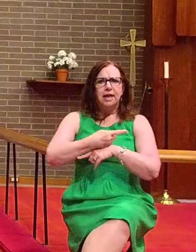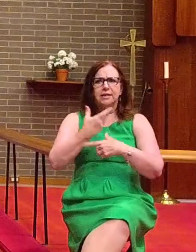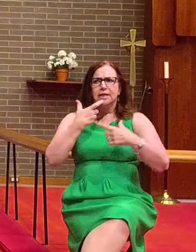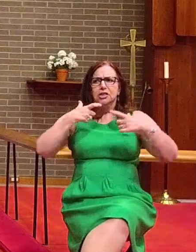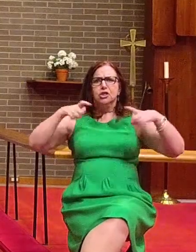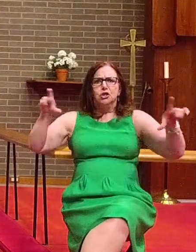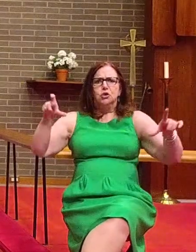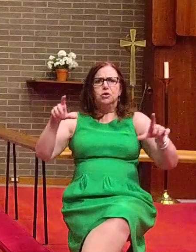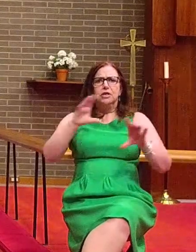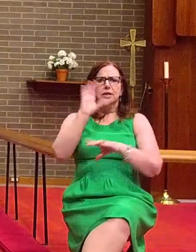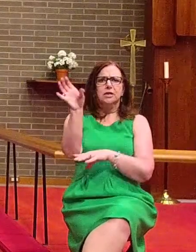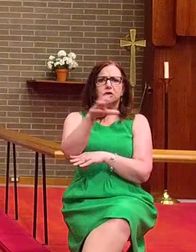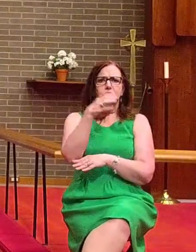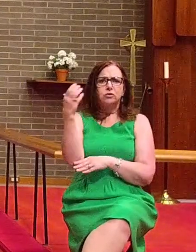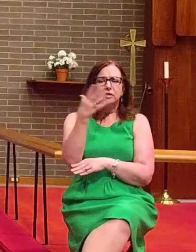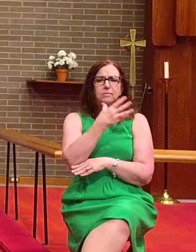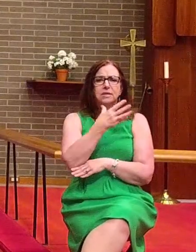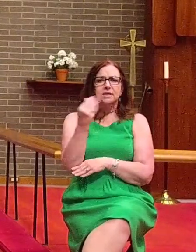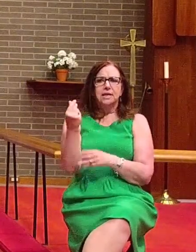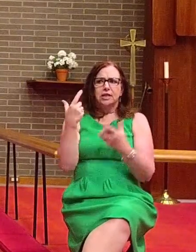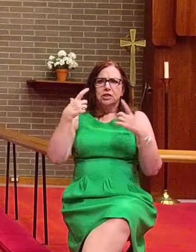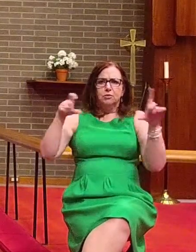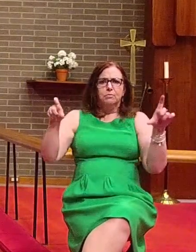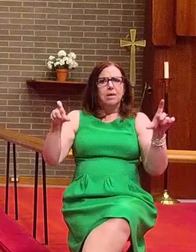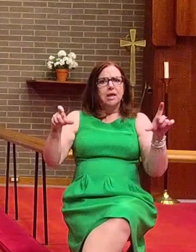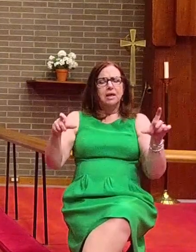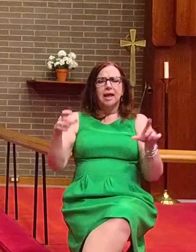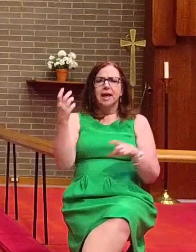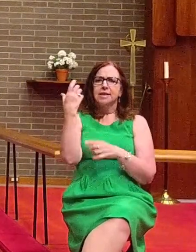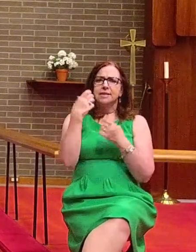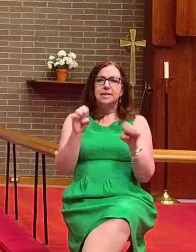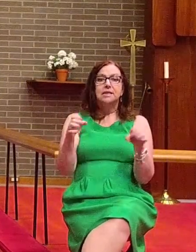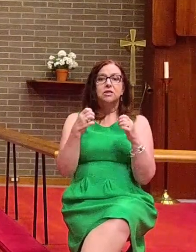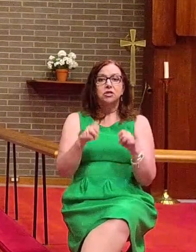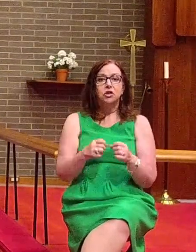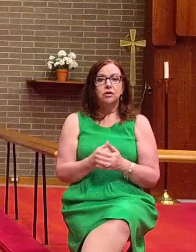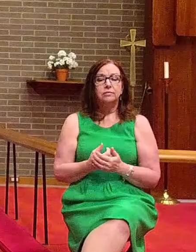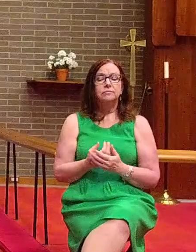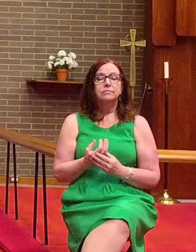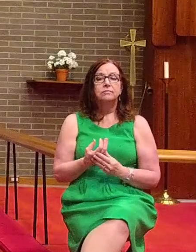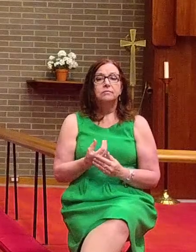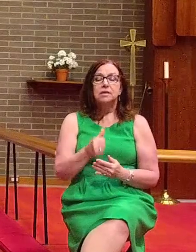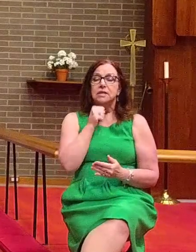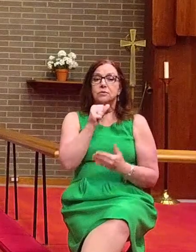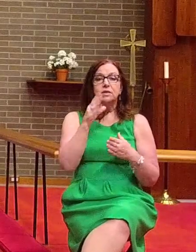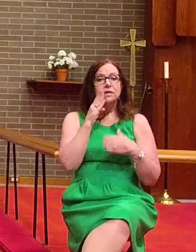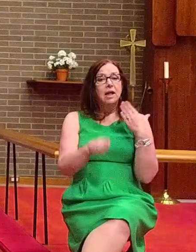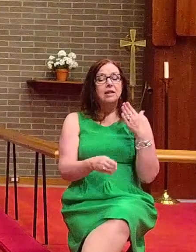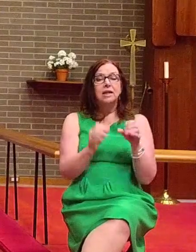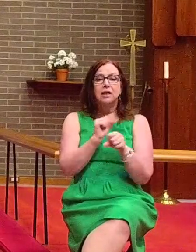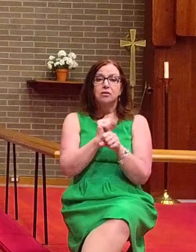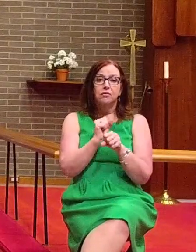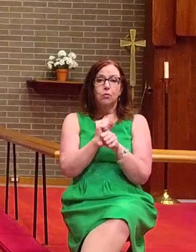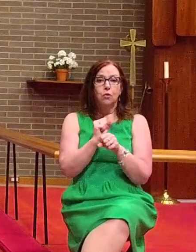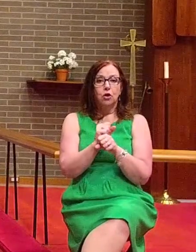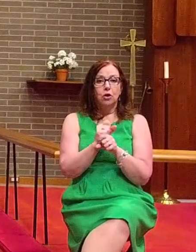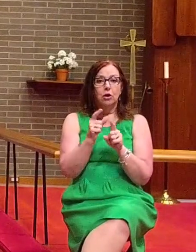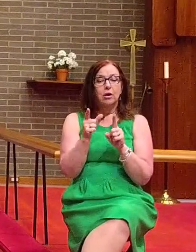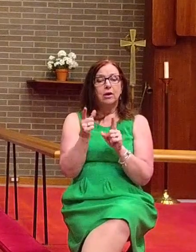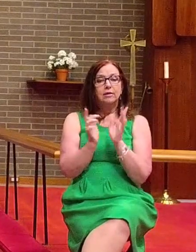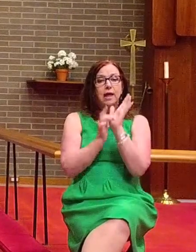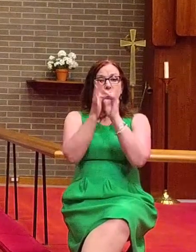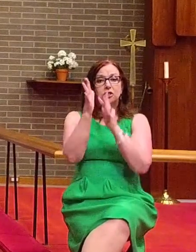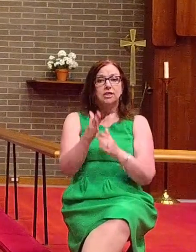Christmas and Easter. This wasn't the end of Jesus' work. It was